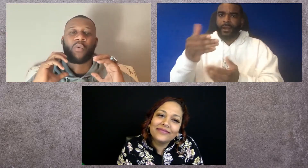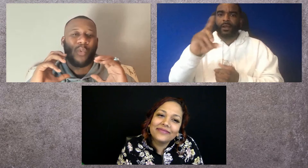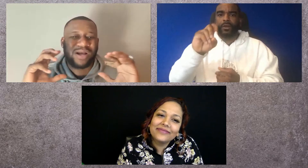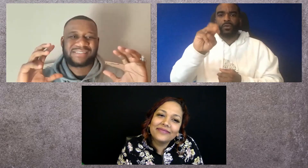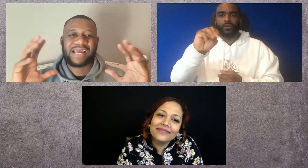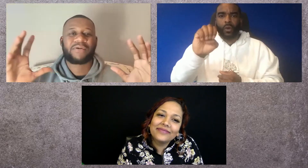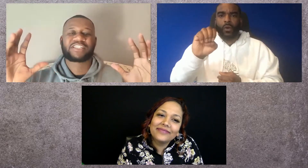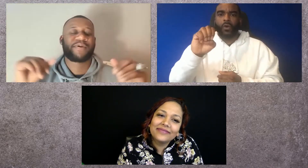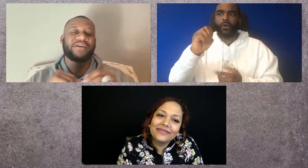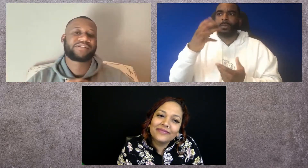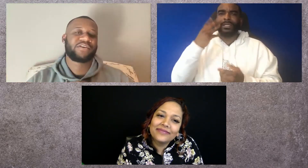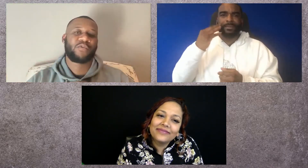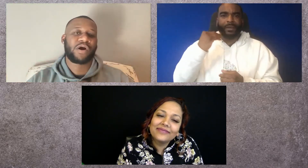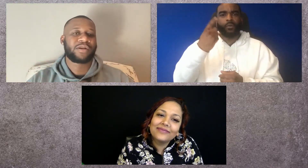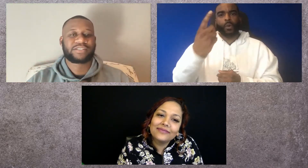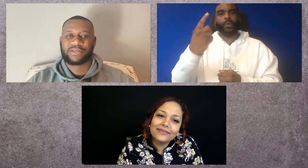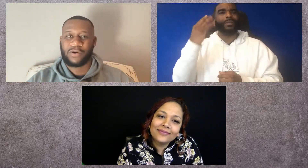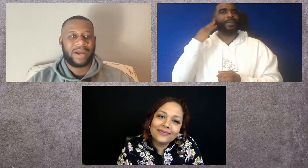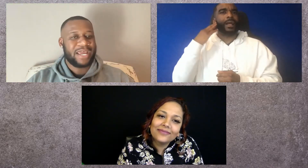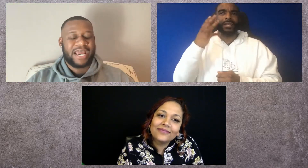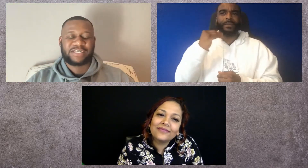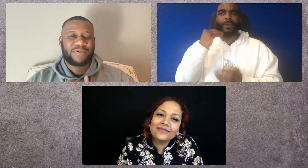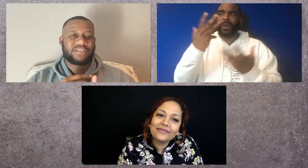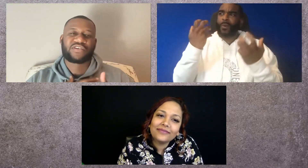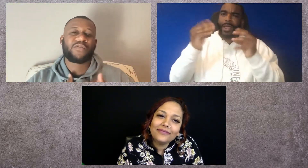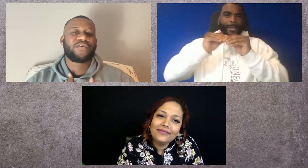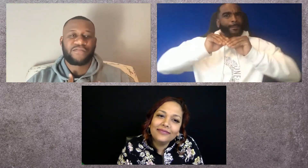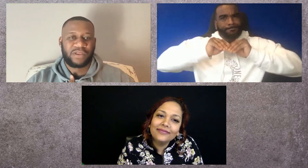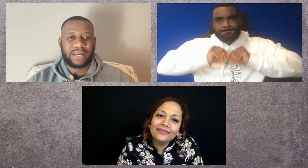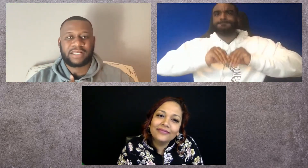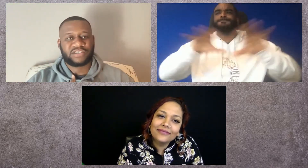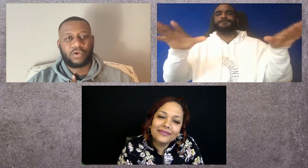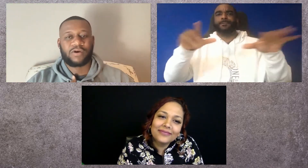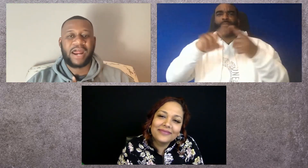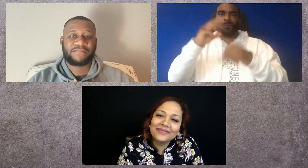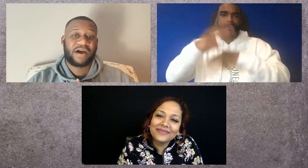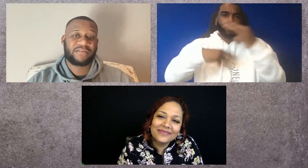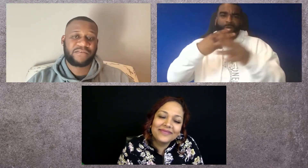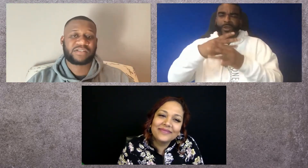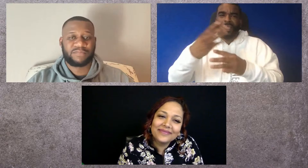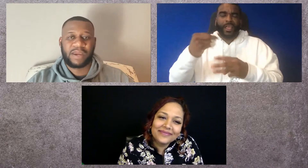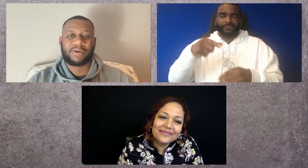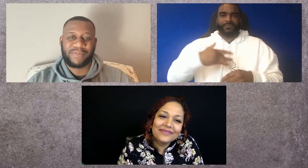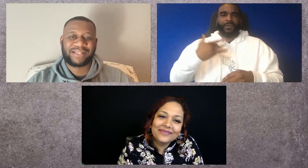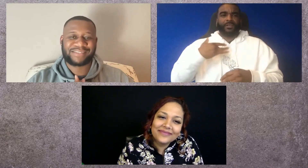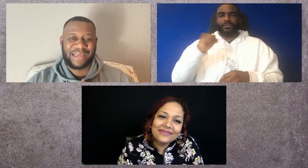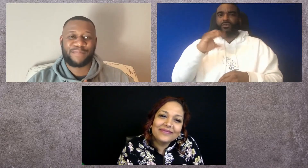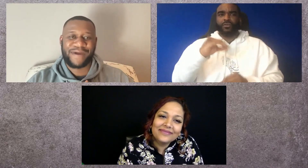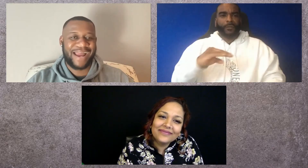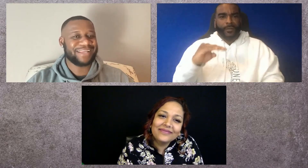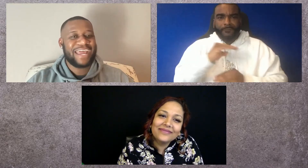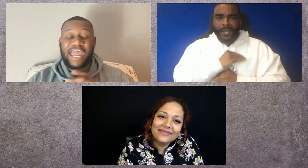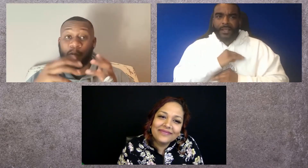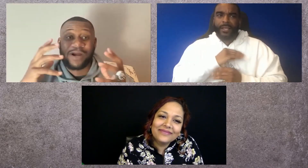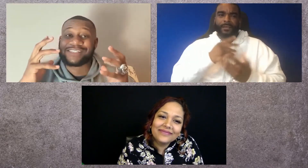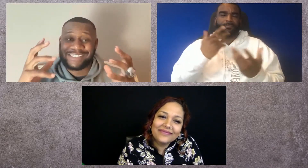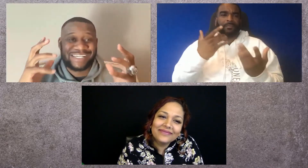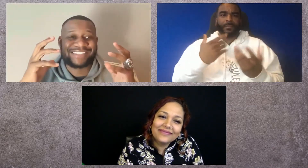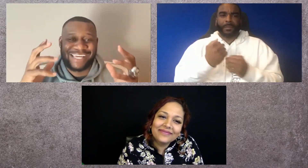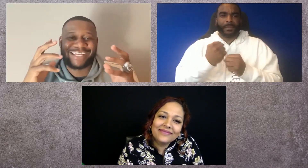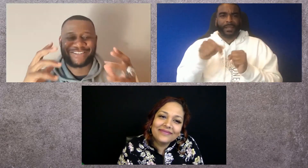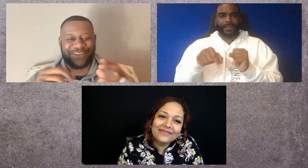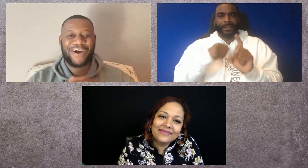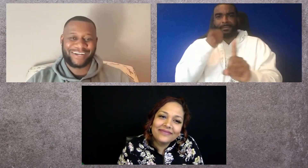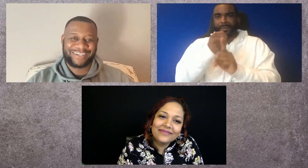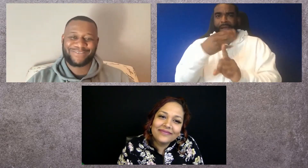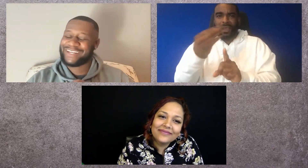this one sound experience to the world. And so it's been so fulfilling and so gratifying for us to be able to make this impact. And we're